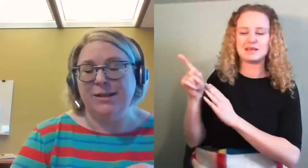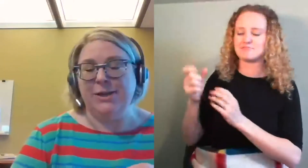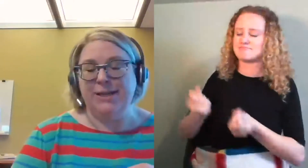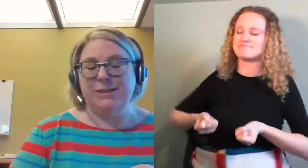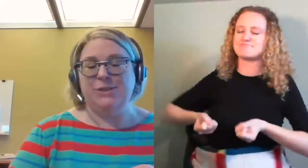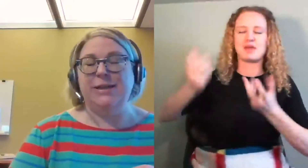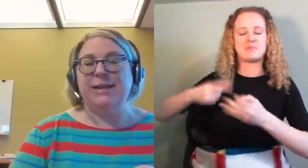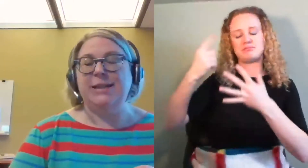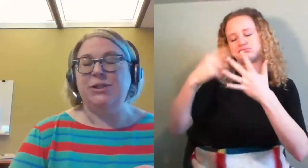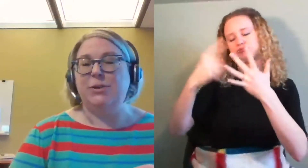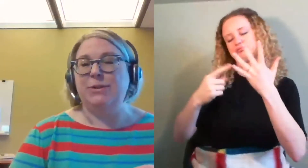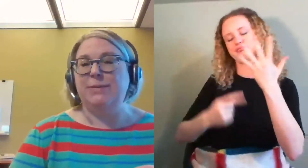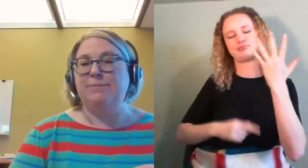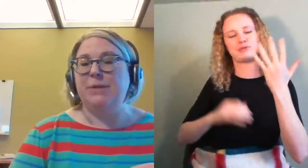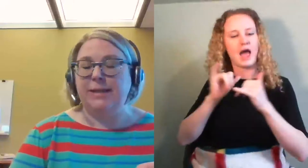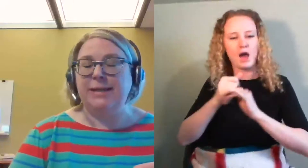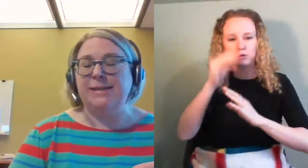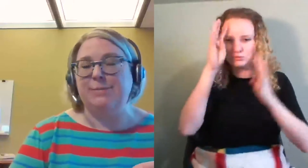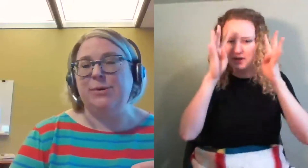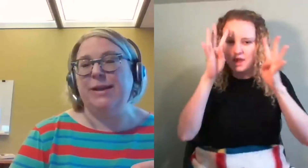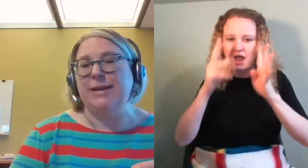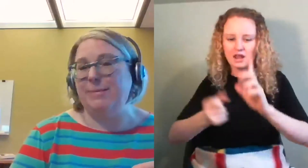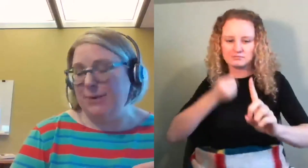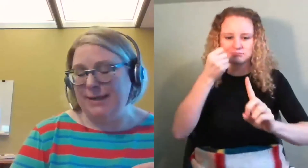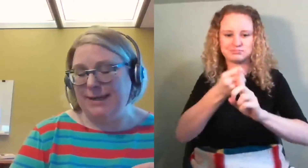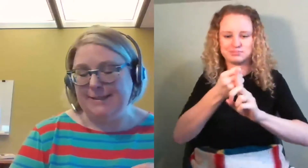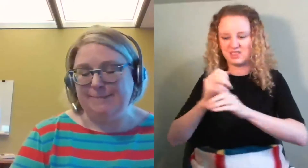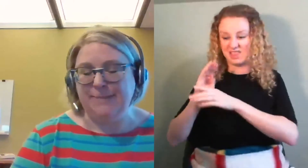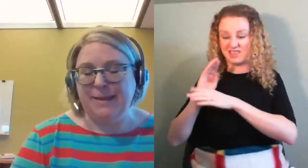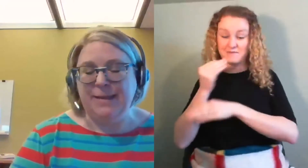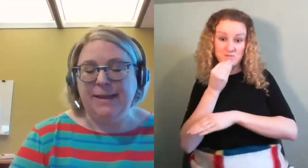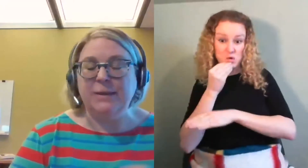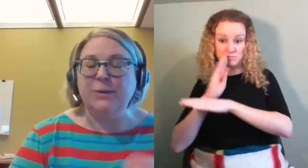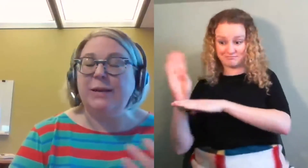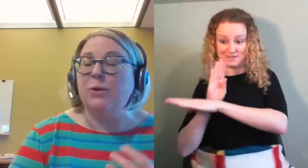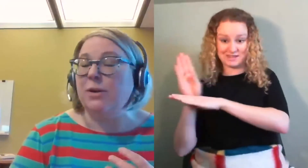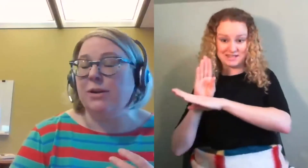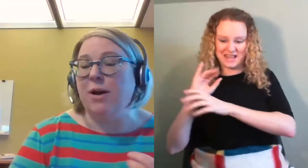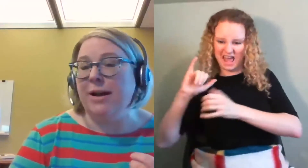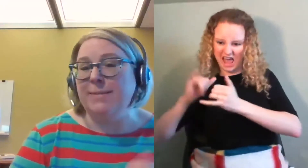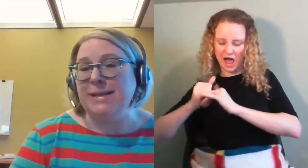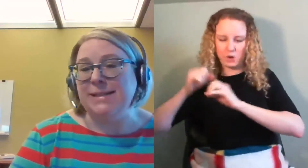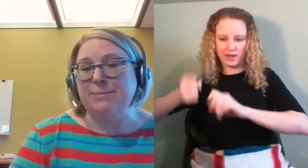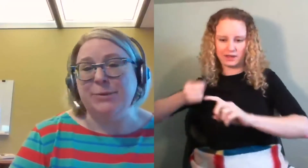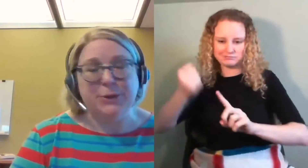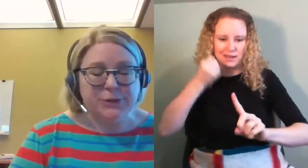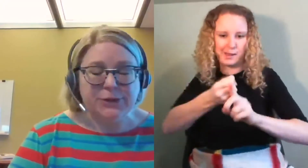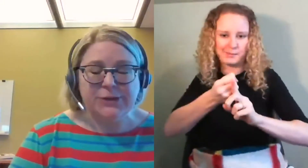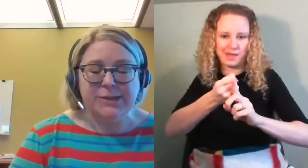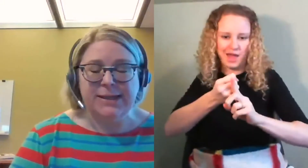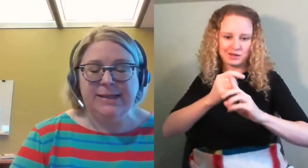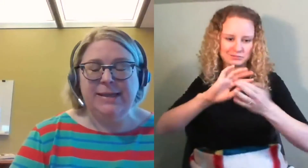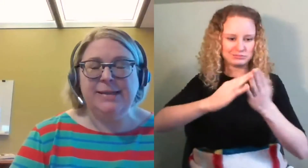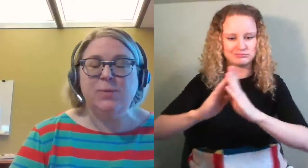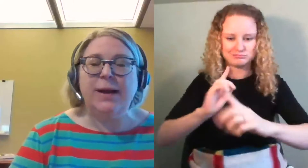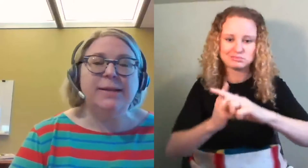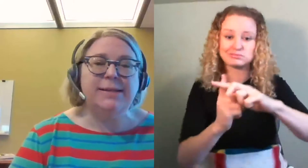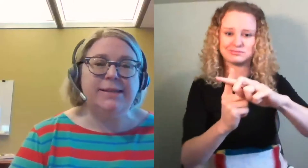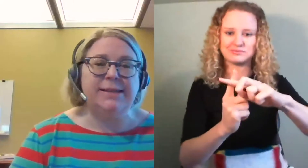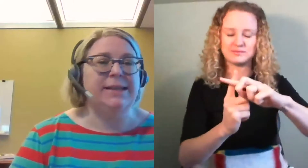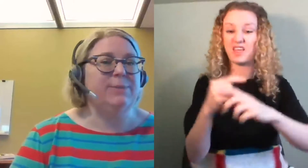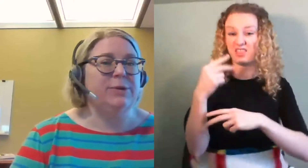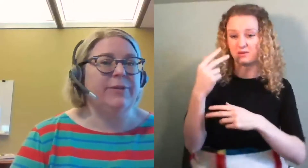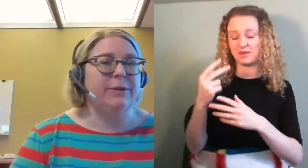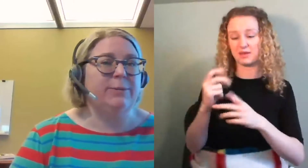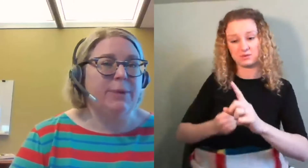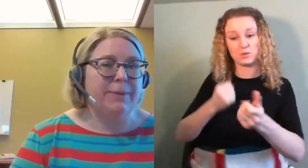how the culinary industry can contribute to building and supporting communities, including local economies and producers, as well as